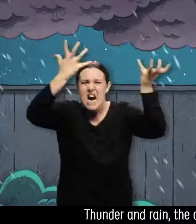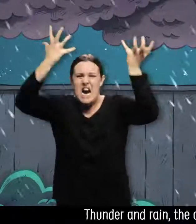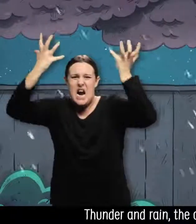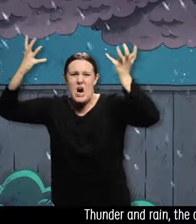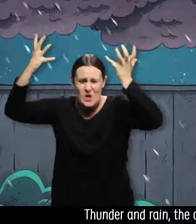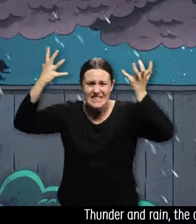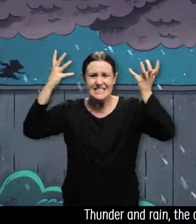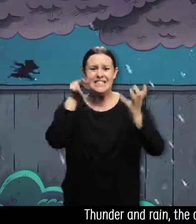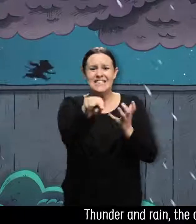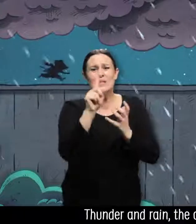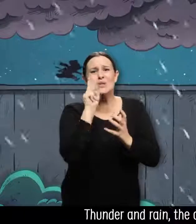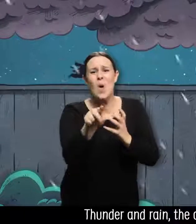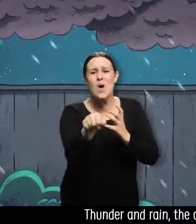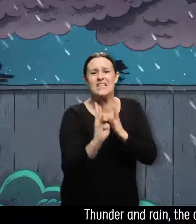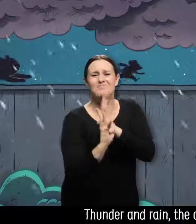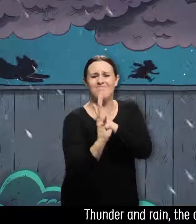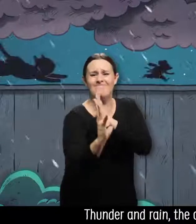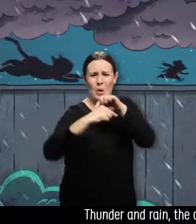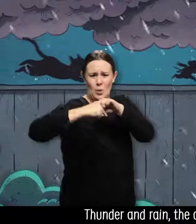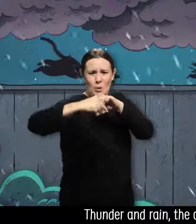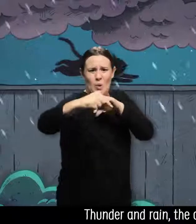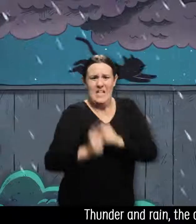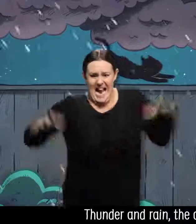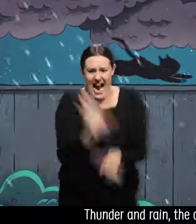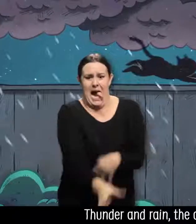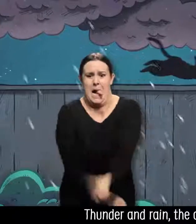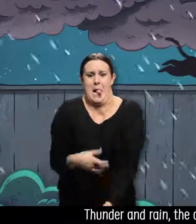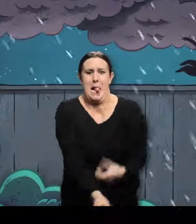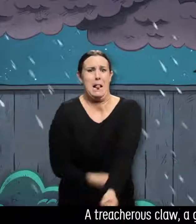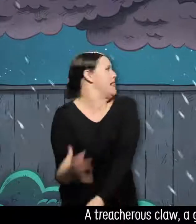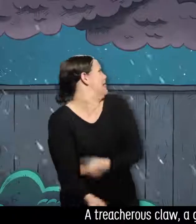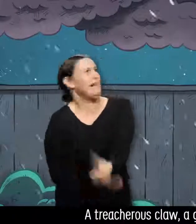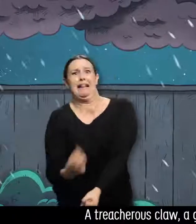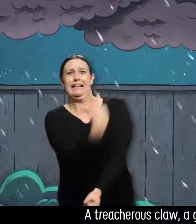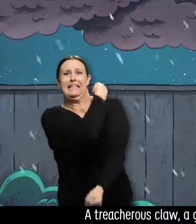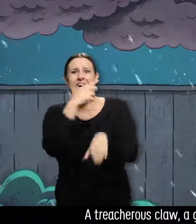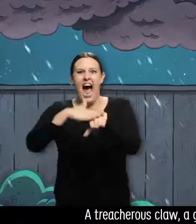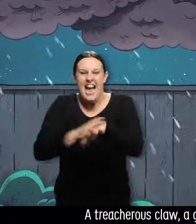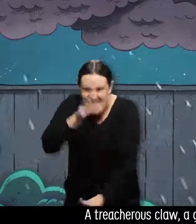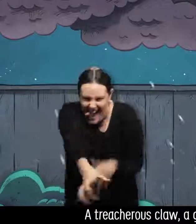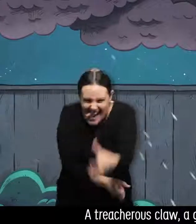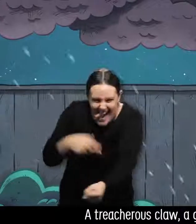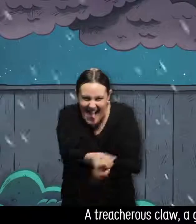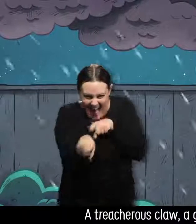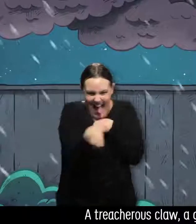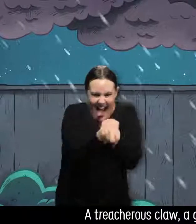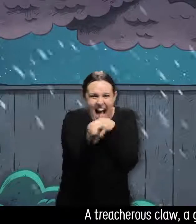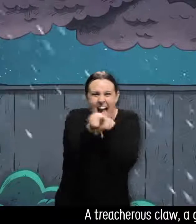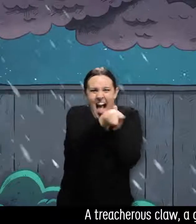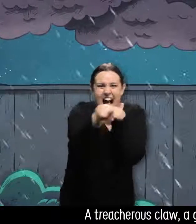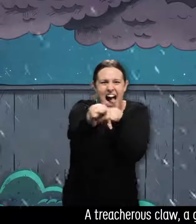thunder and rain the cat starts to gain a treacherous claw